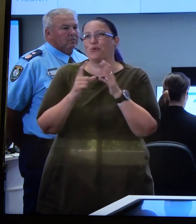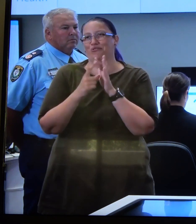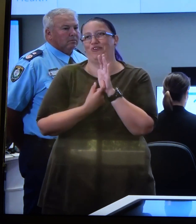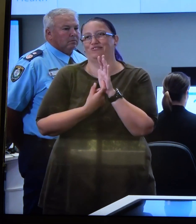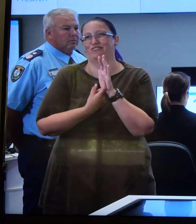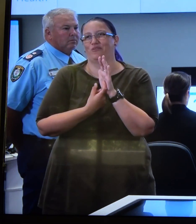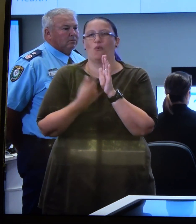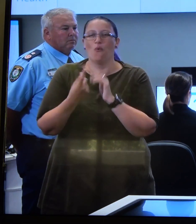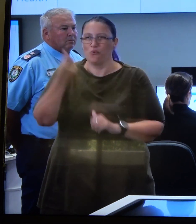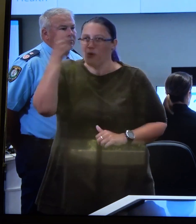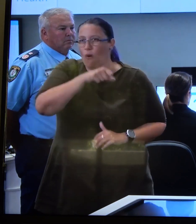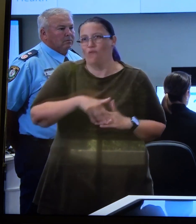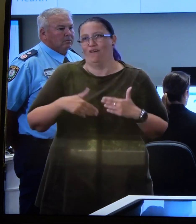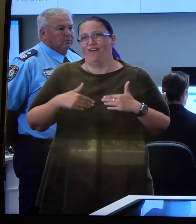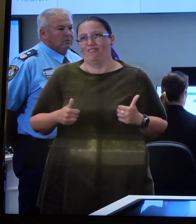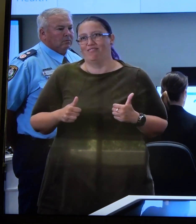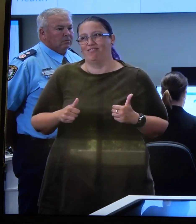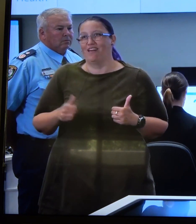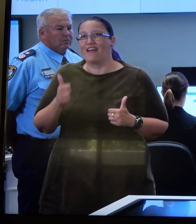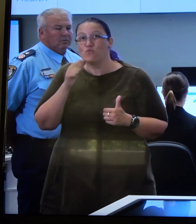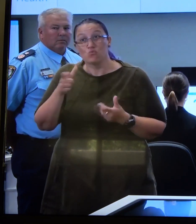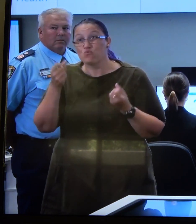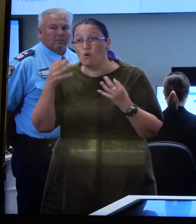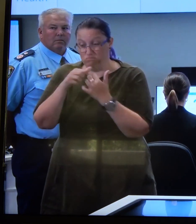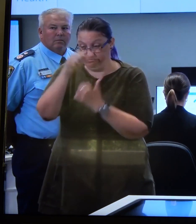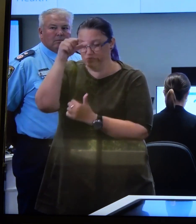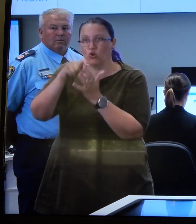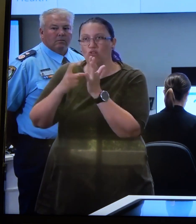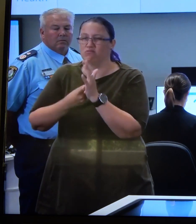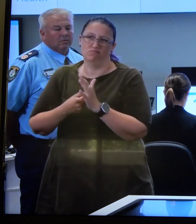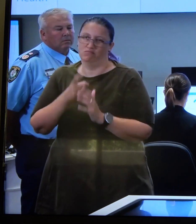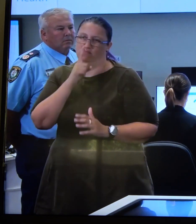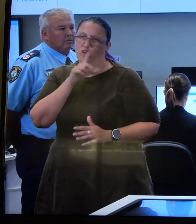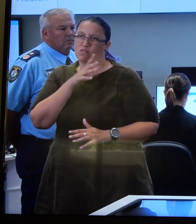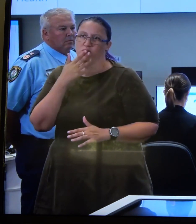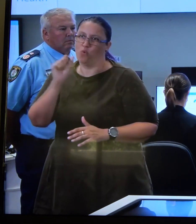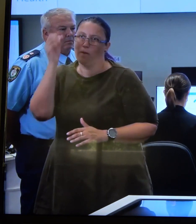their advice, and this is a time when all of us come together, and in the main that's